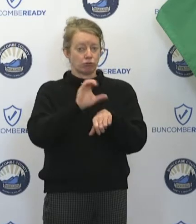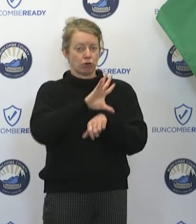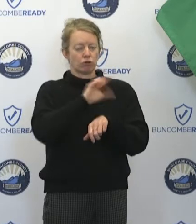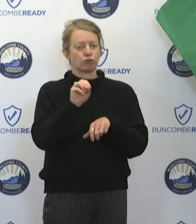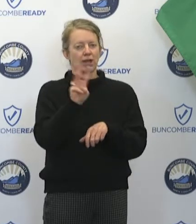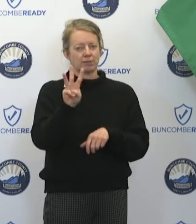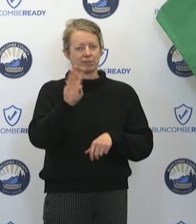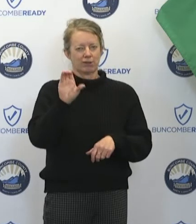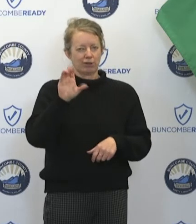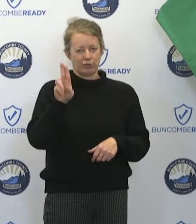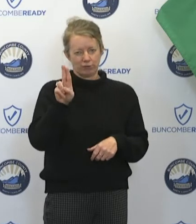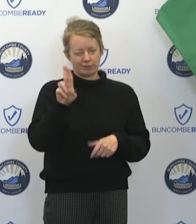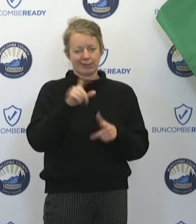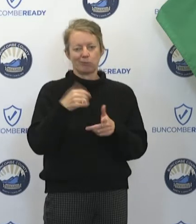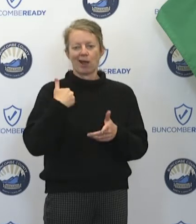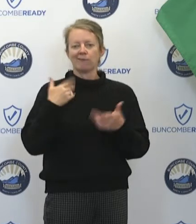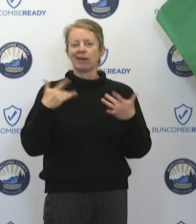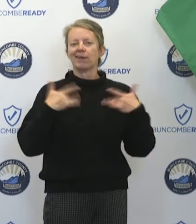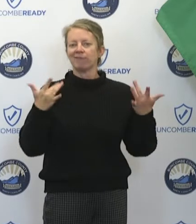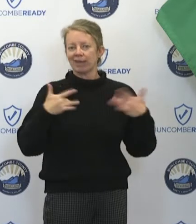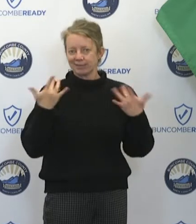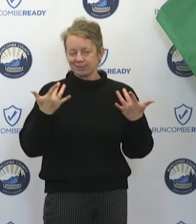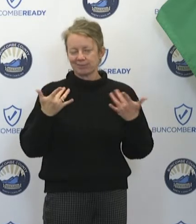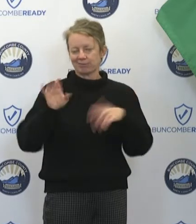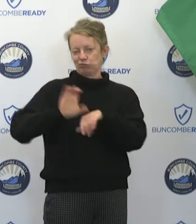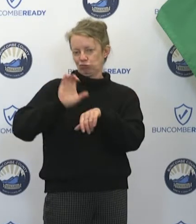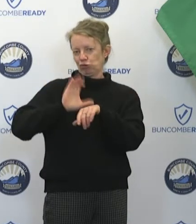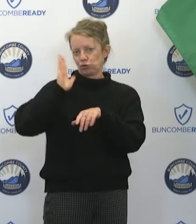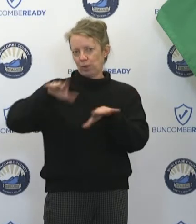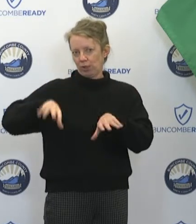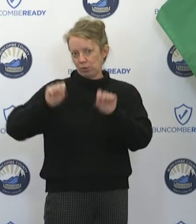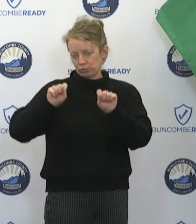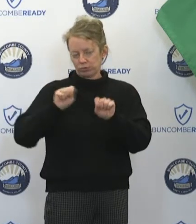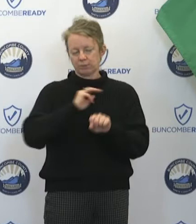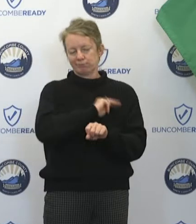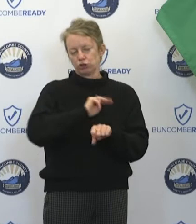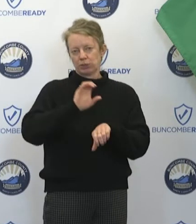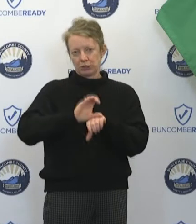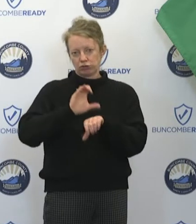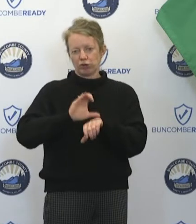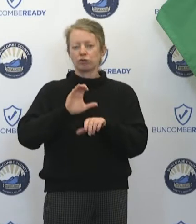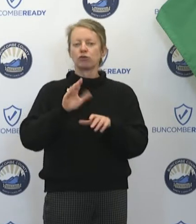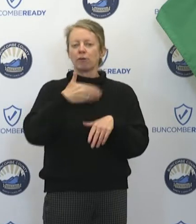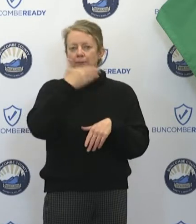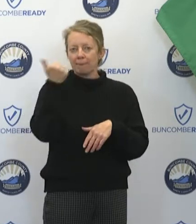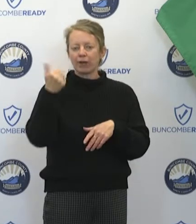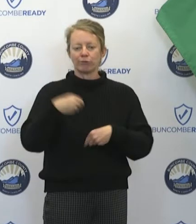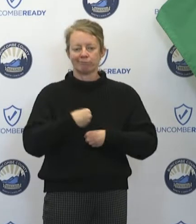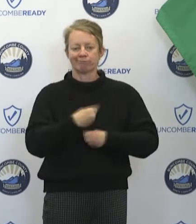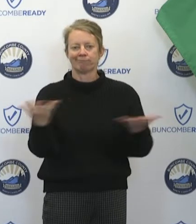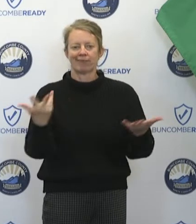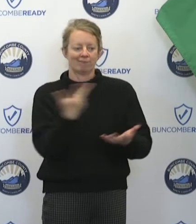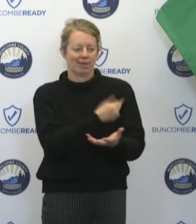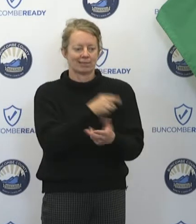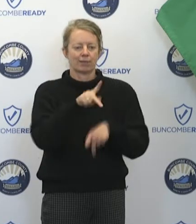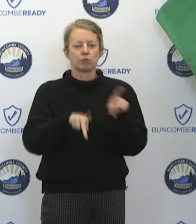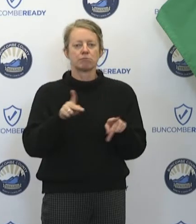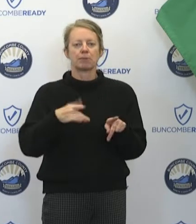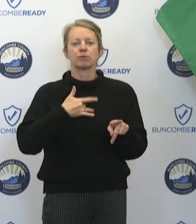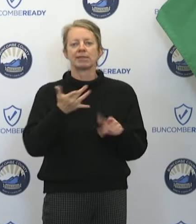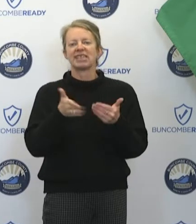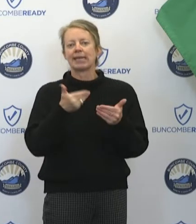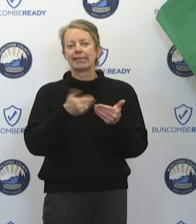University to hold an event hosted by Tridestone in order to better meet the needs of our historically marginalized populations.